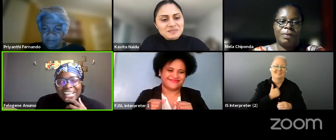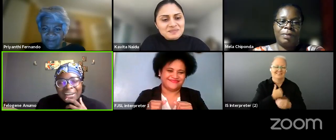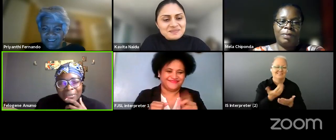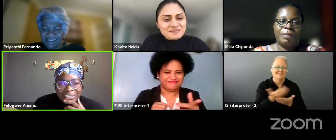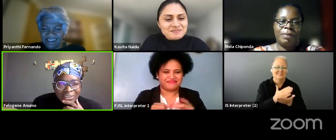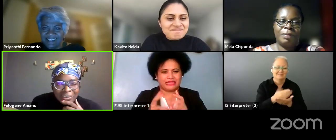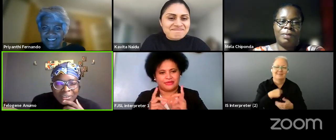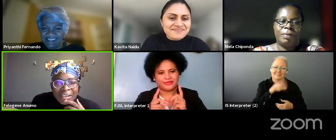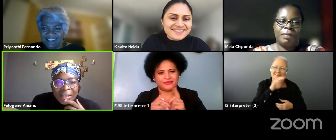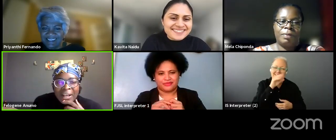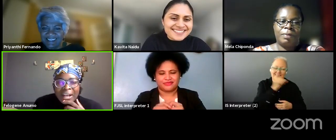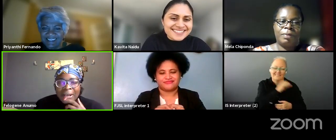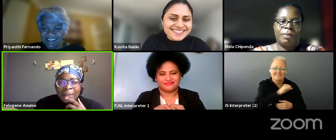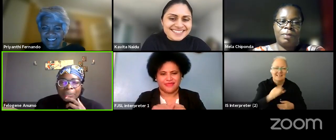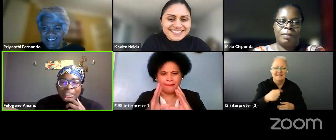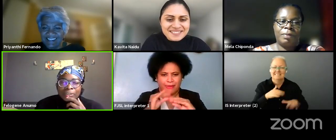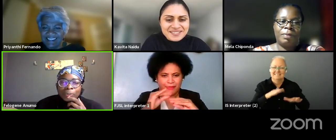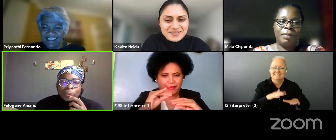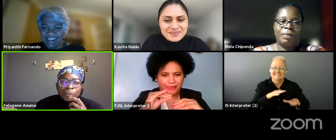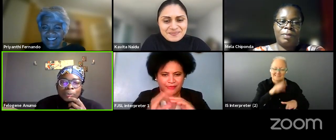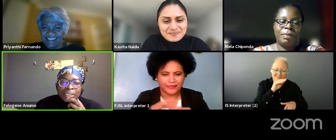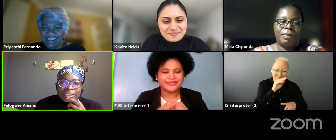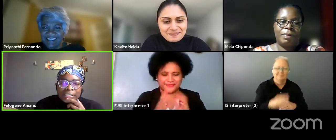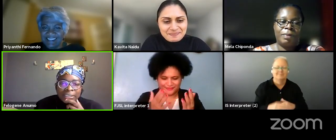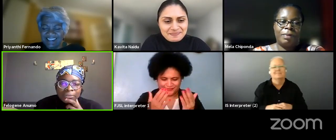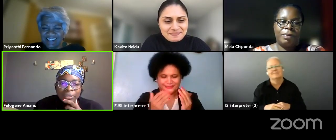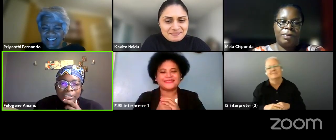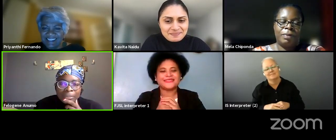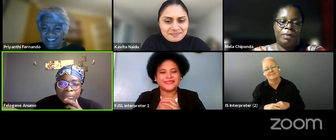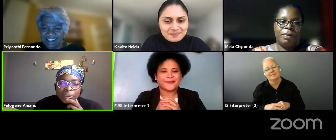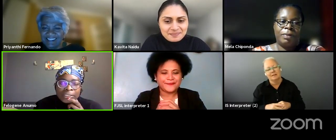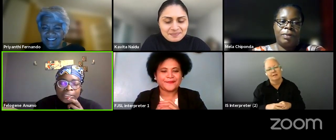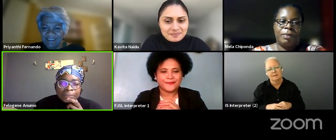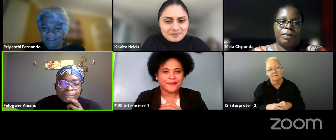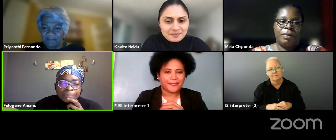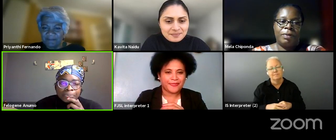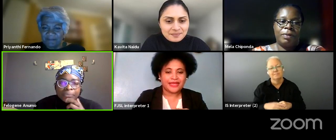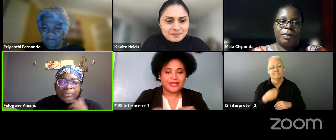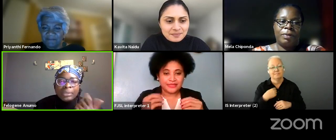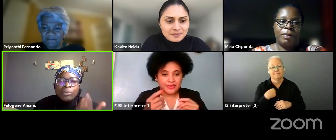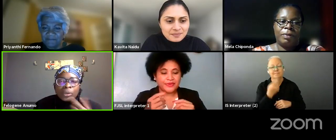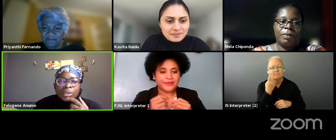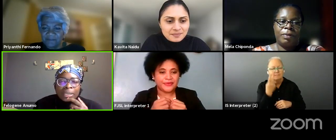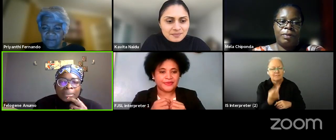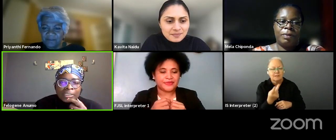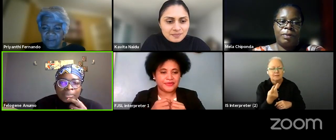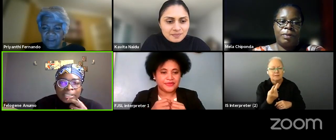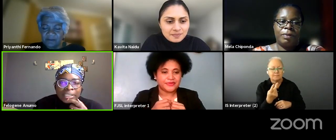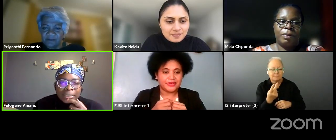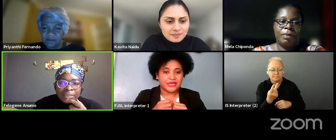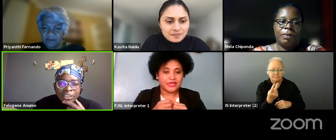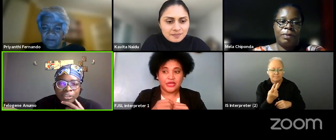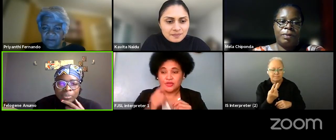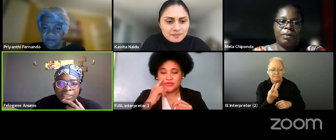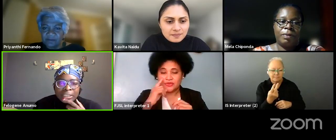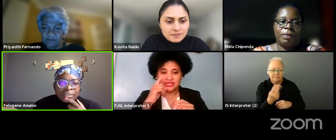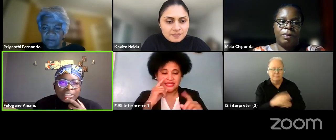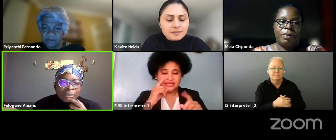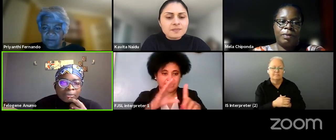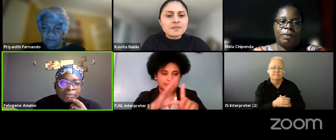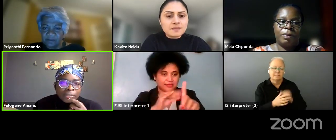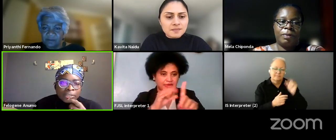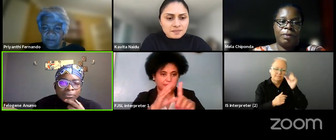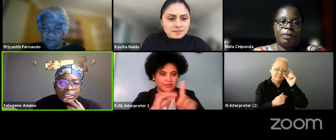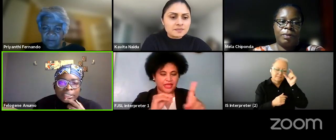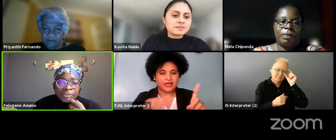fast. I'm gonna slow down. And so what we are seeing, for example, is what they call climate smart adaptation being